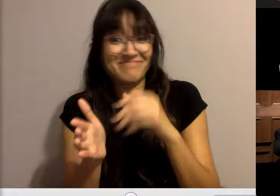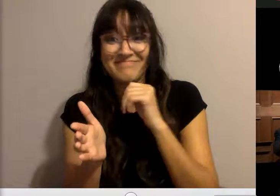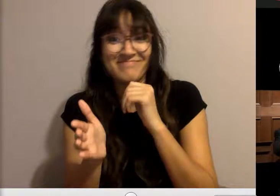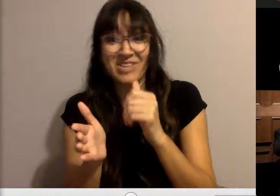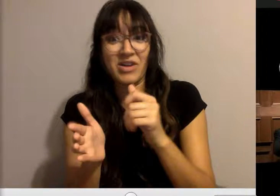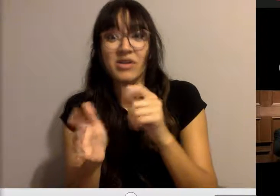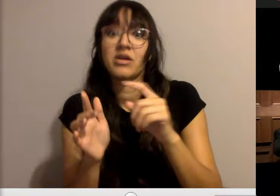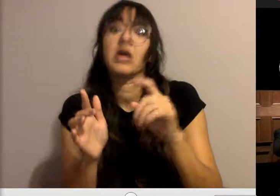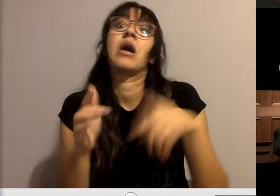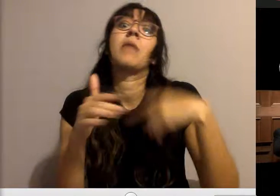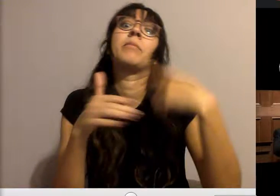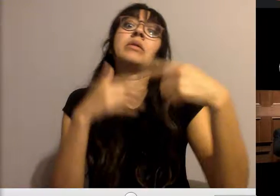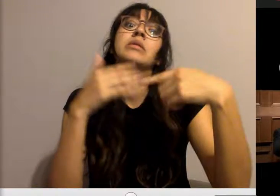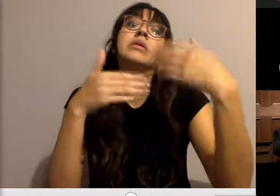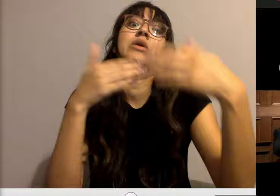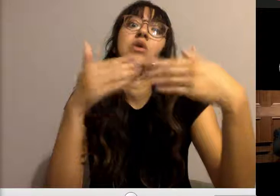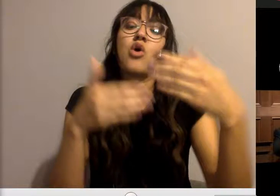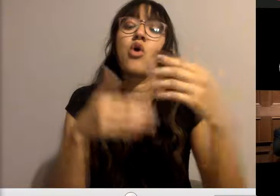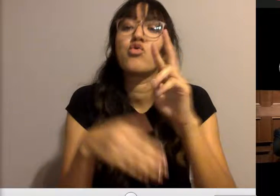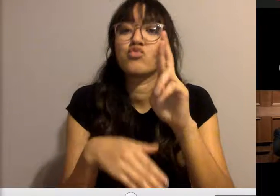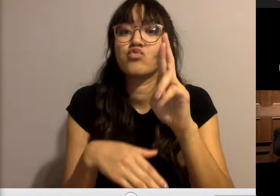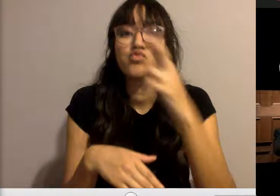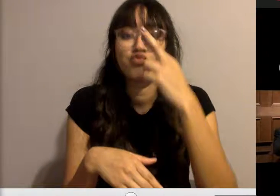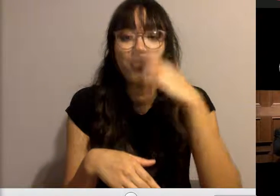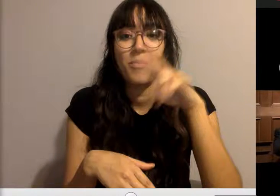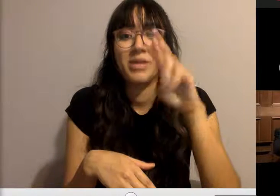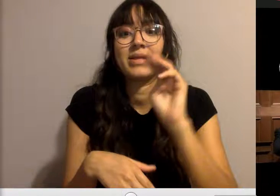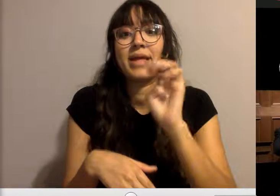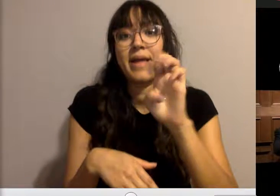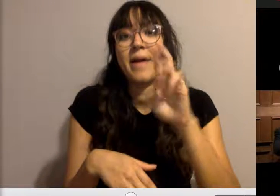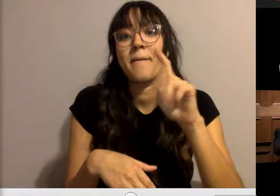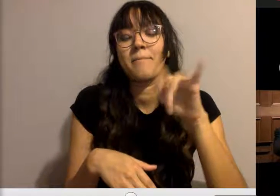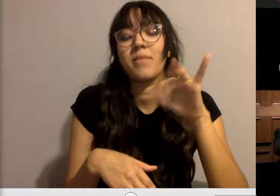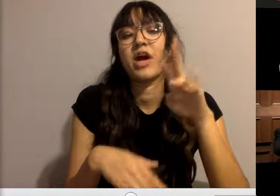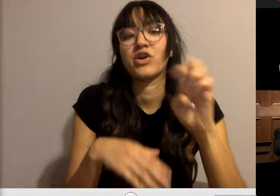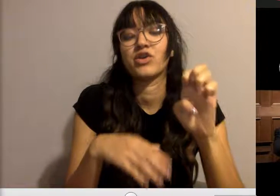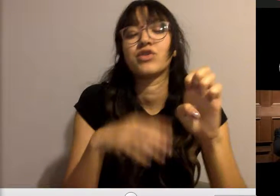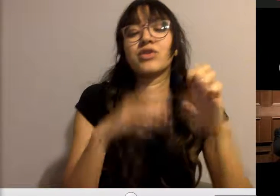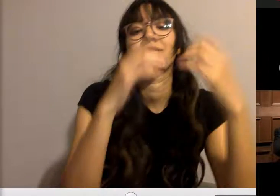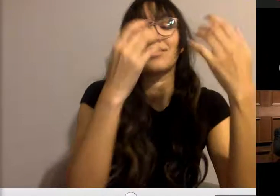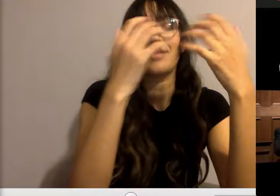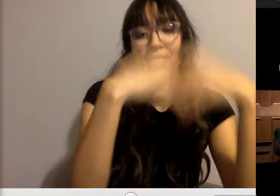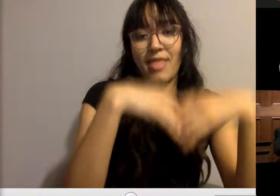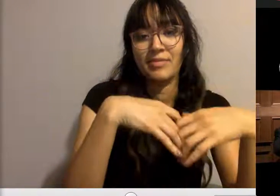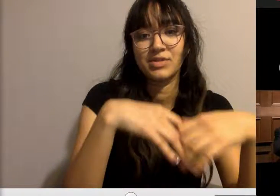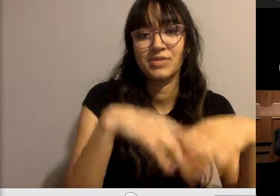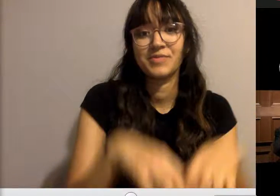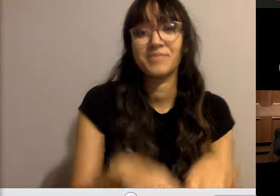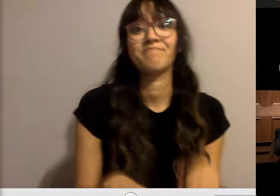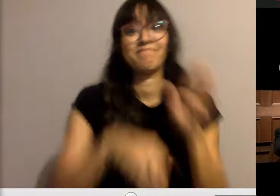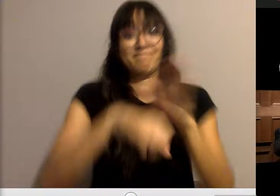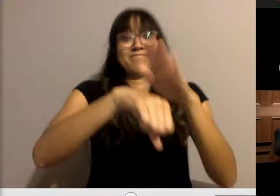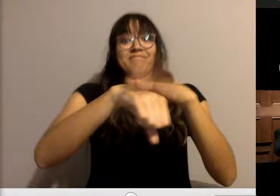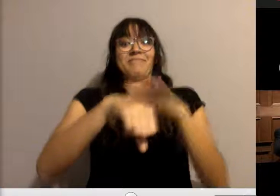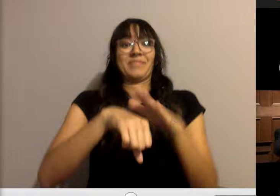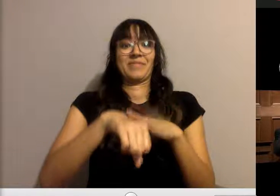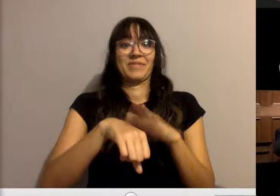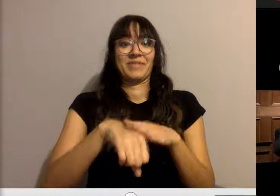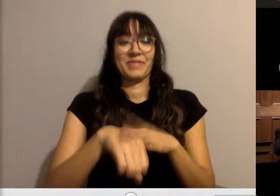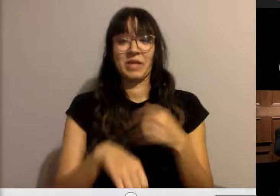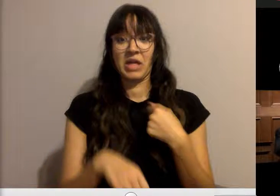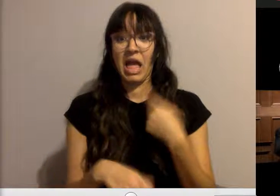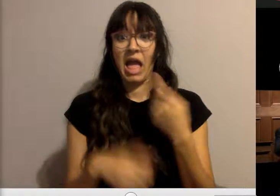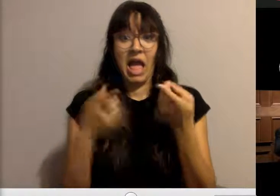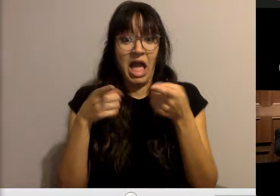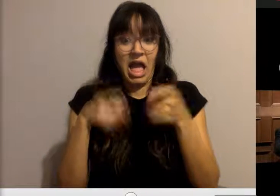of course, what caused it? And this is still a mystery today. I will tell you right now, spoiler alert, I don't know what caused